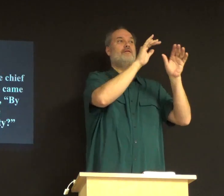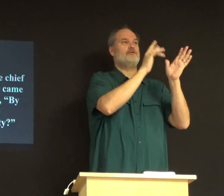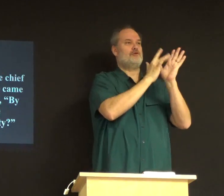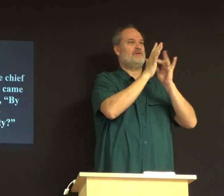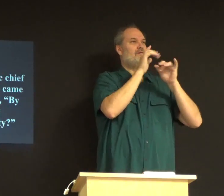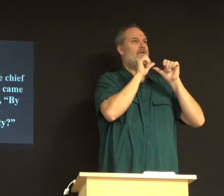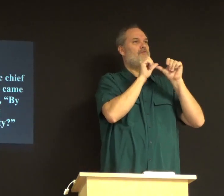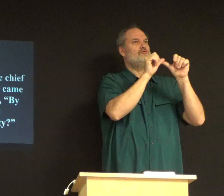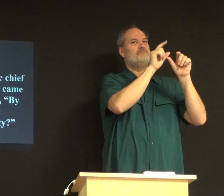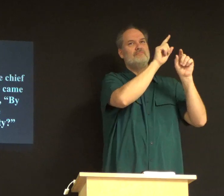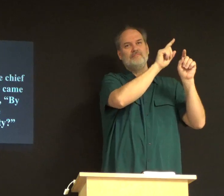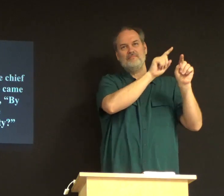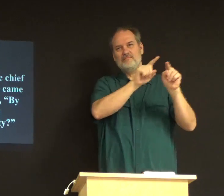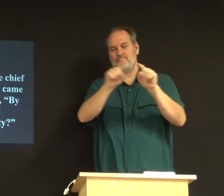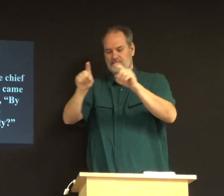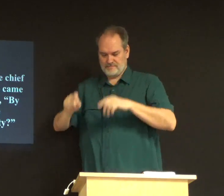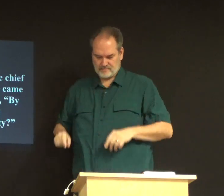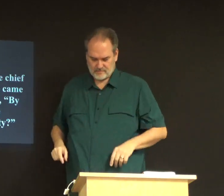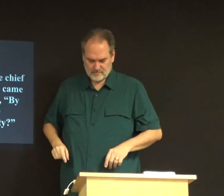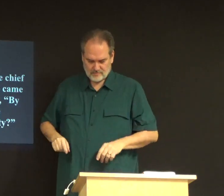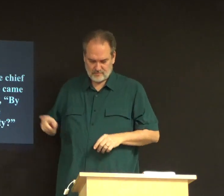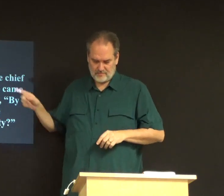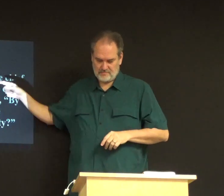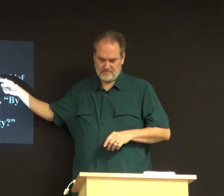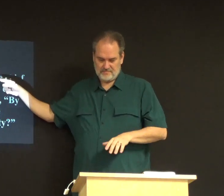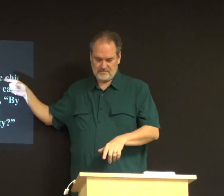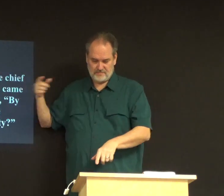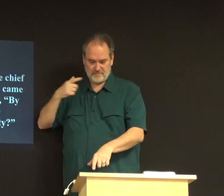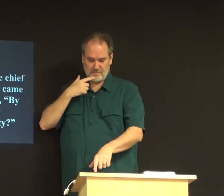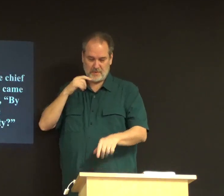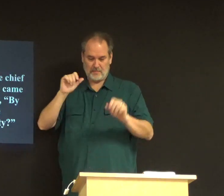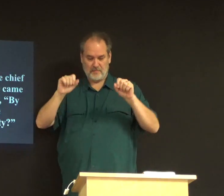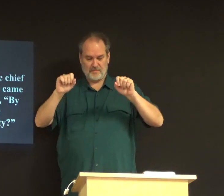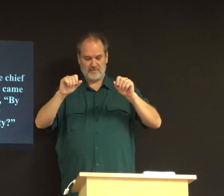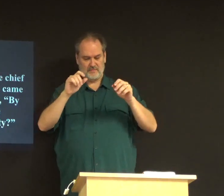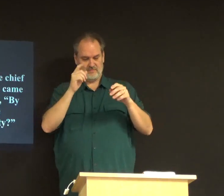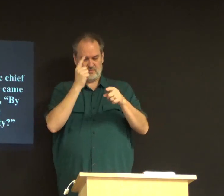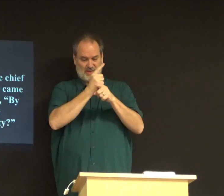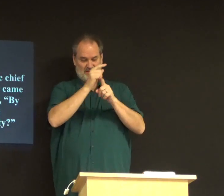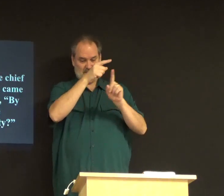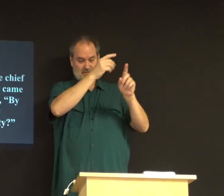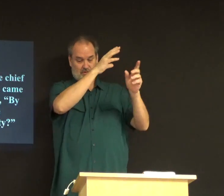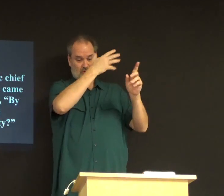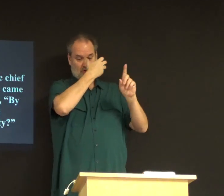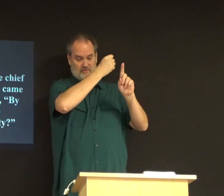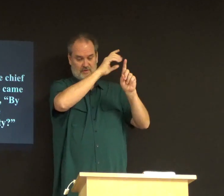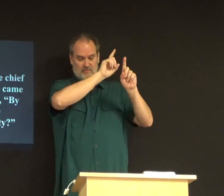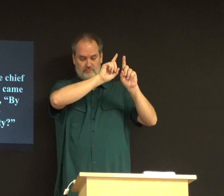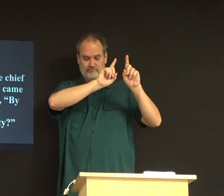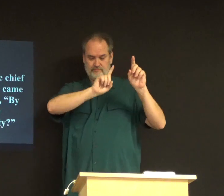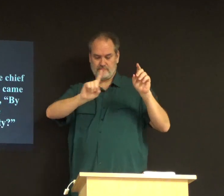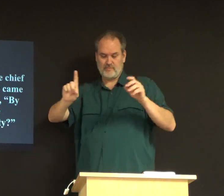see the situation. And he authority when you do these things, he told you that's authority.